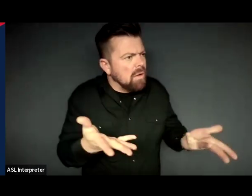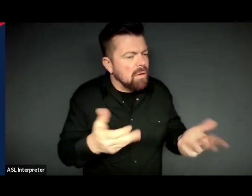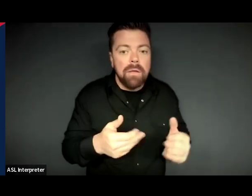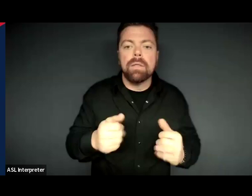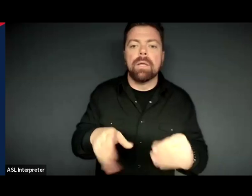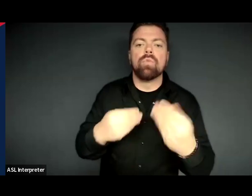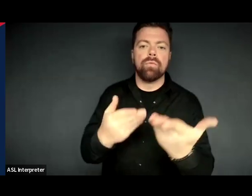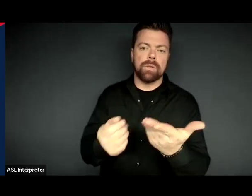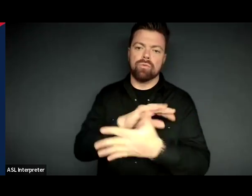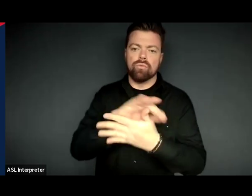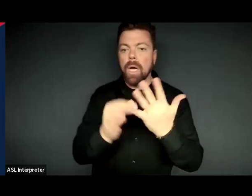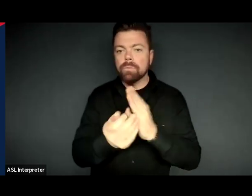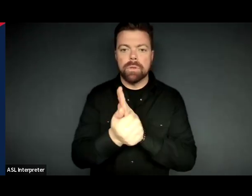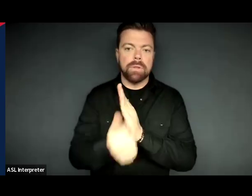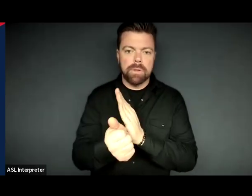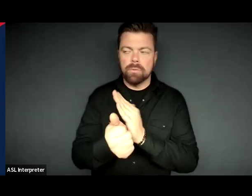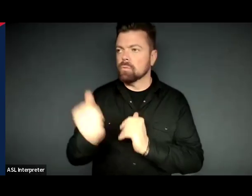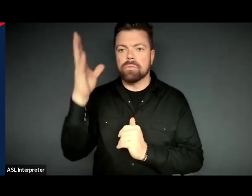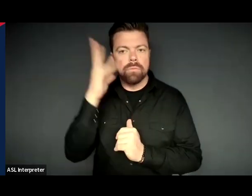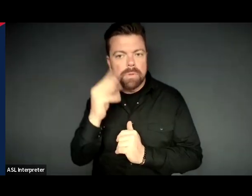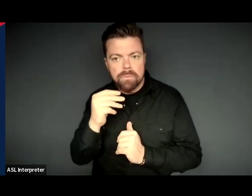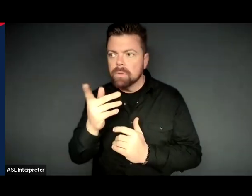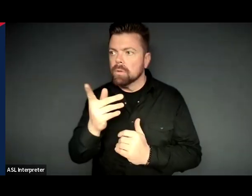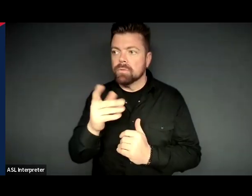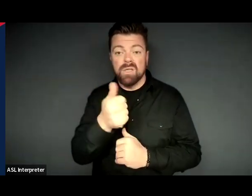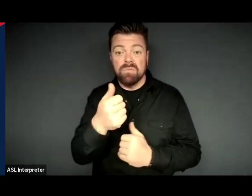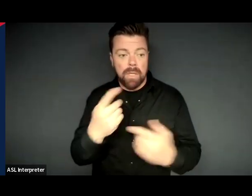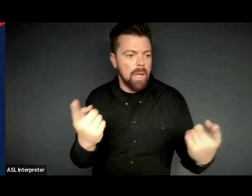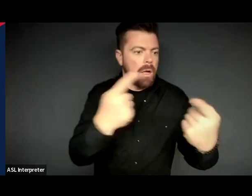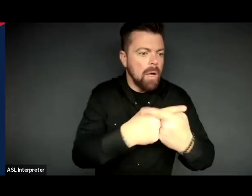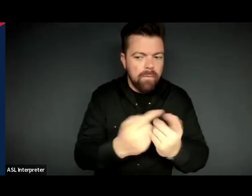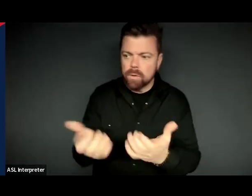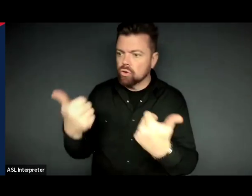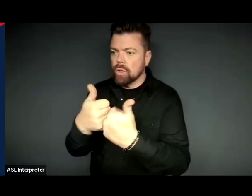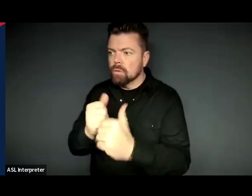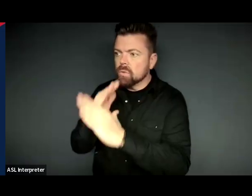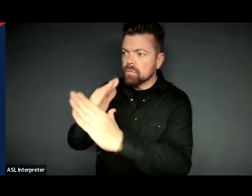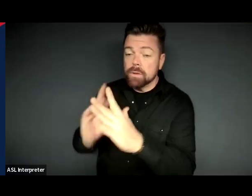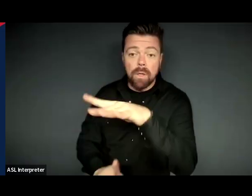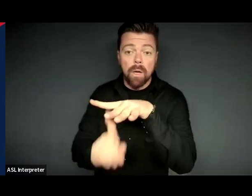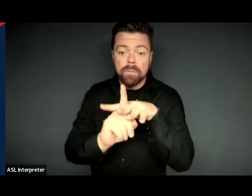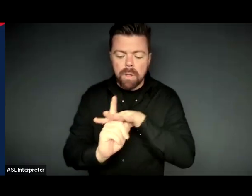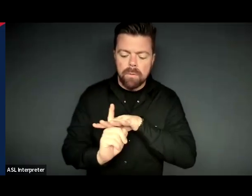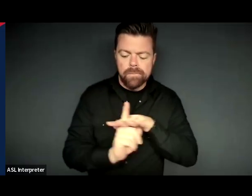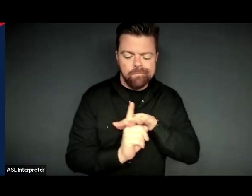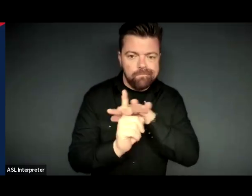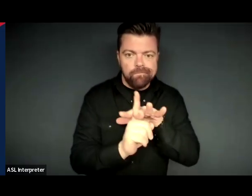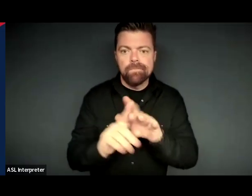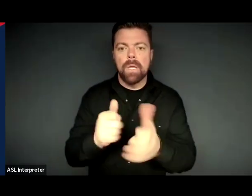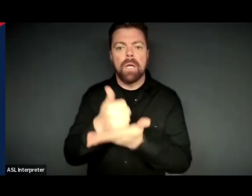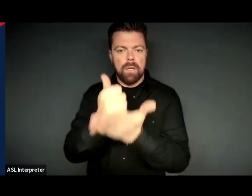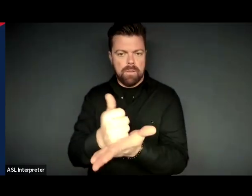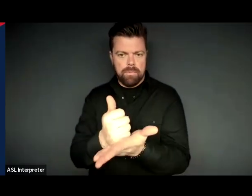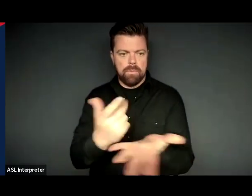techniques to help deal with roadblocks that will come up in the future. So they help you deal with the present, but they kinda walk you